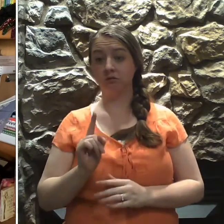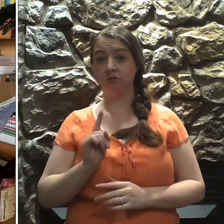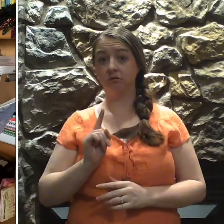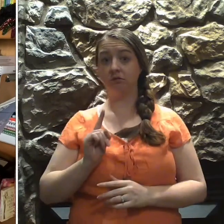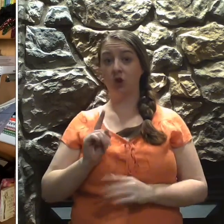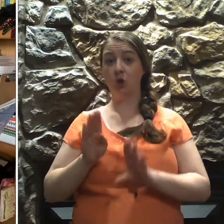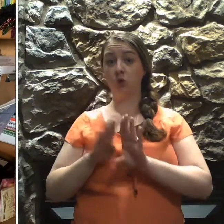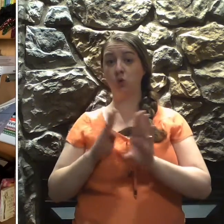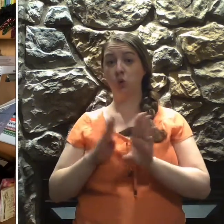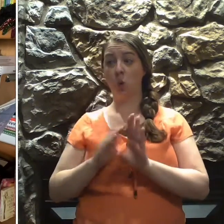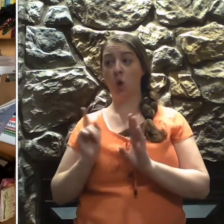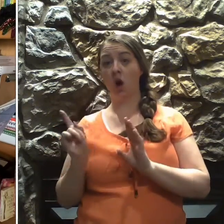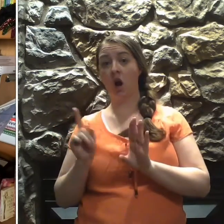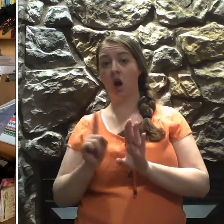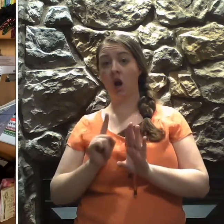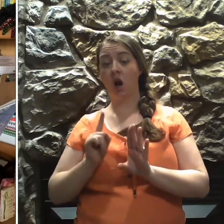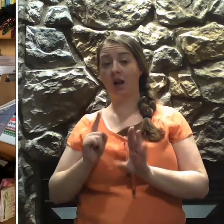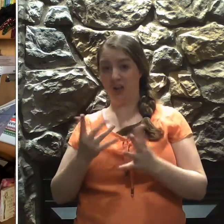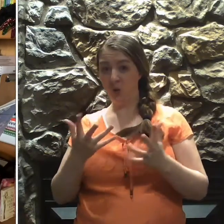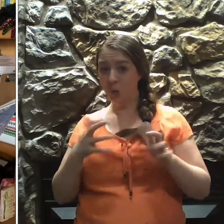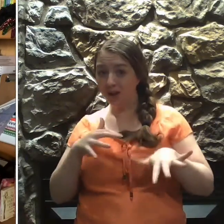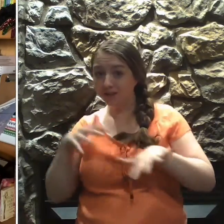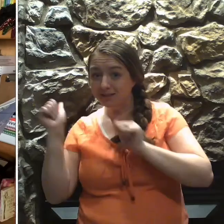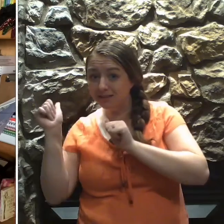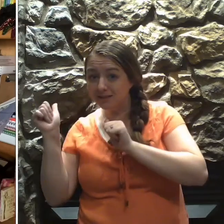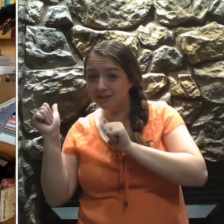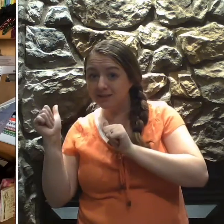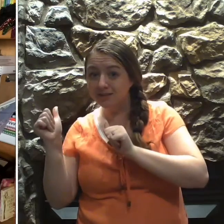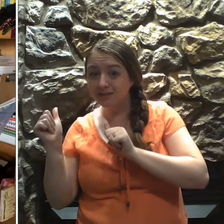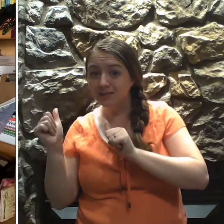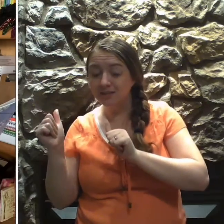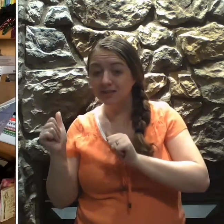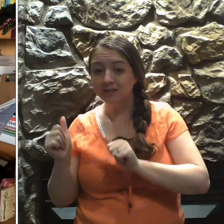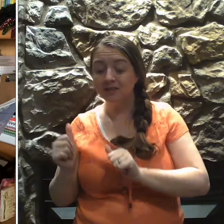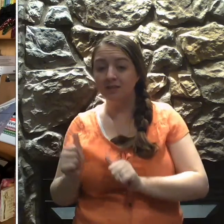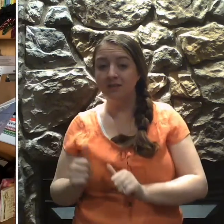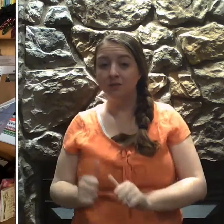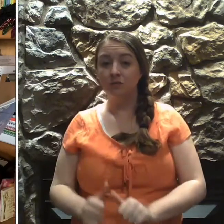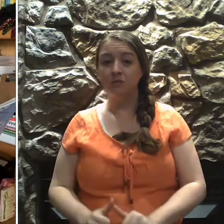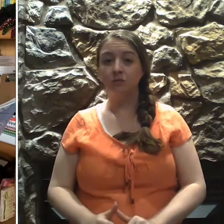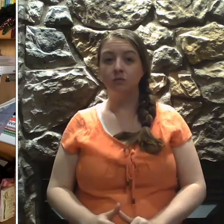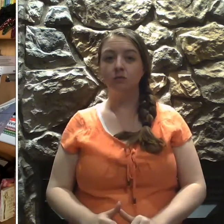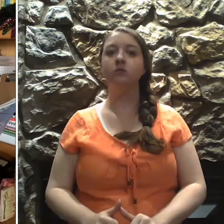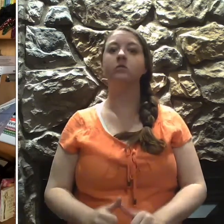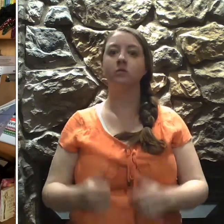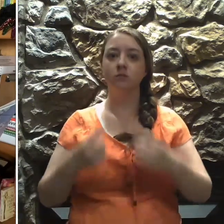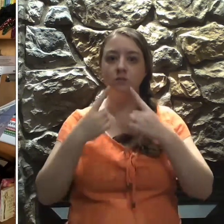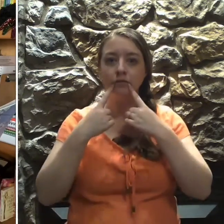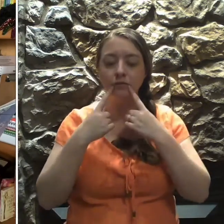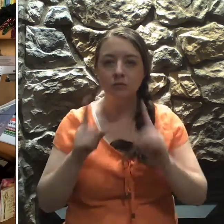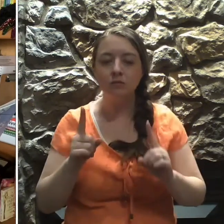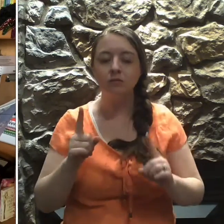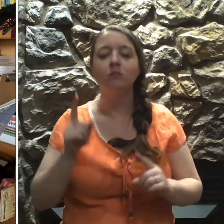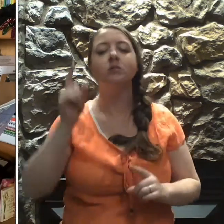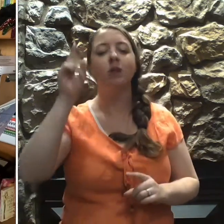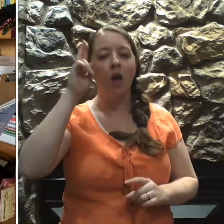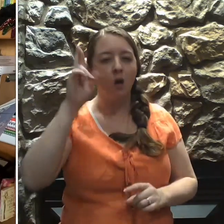He wanted to leave. At last, Uncle Rye knew what to